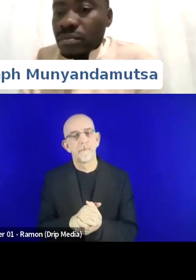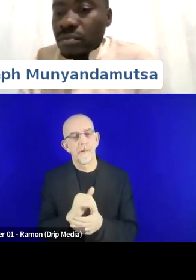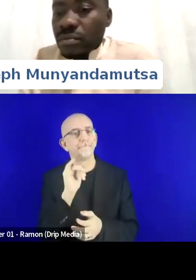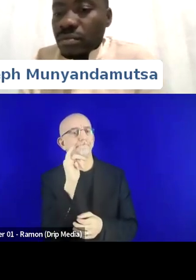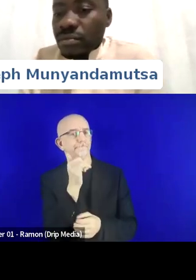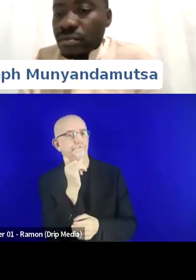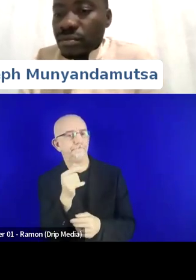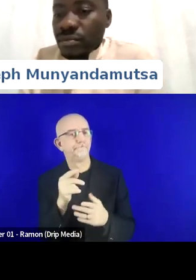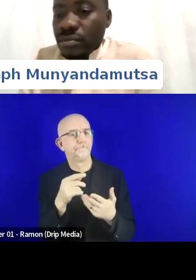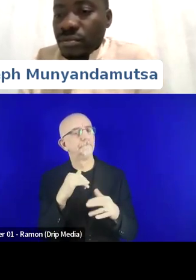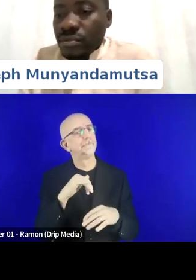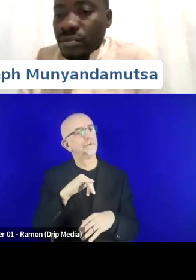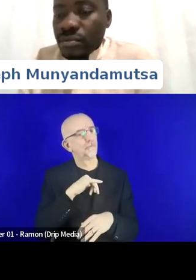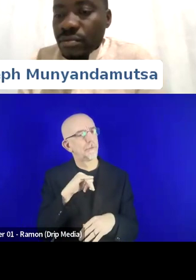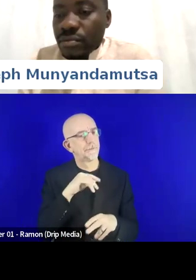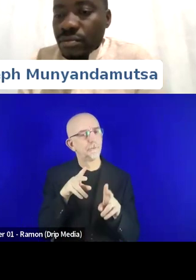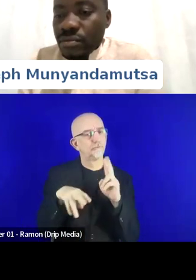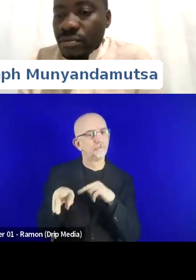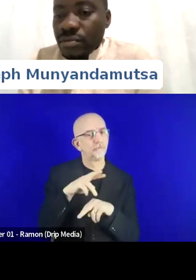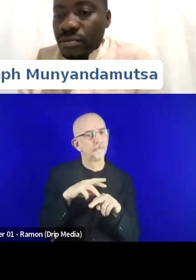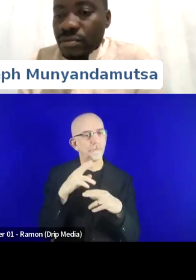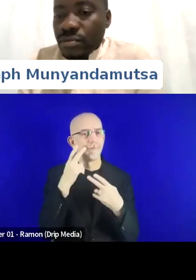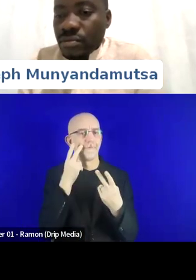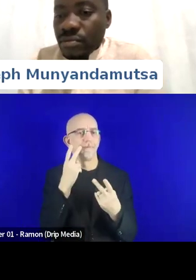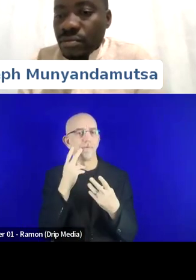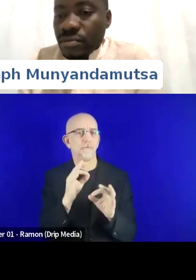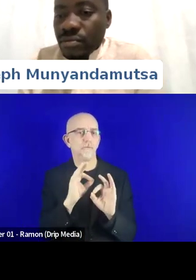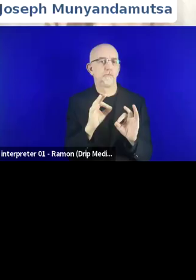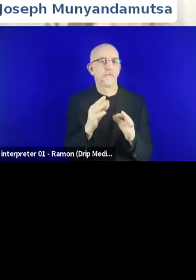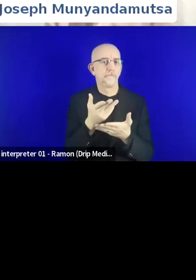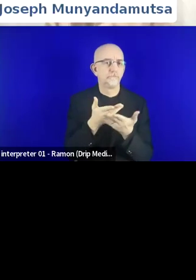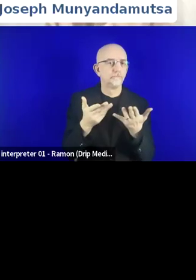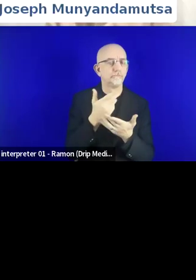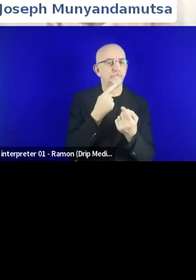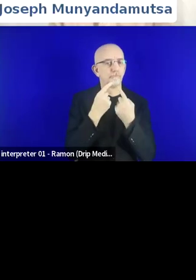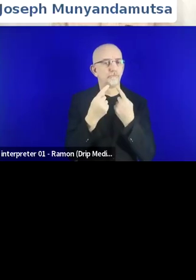dimension that should be looked at, and it's crucial, I think, drawing on the points that have been raised